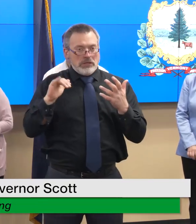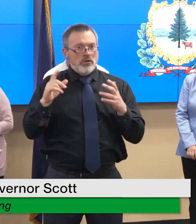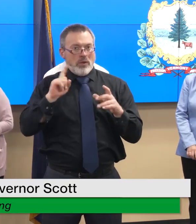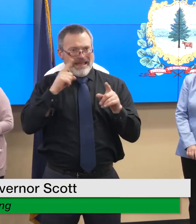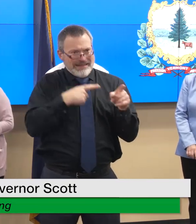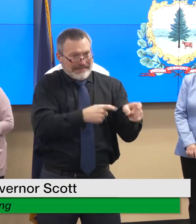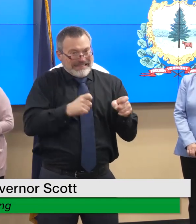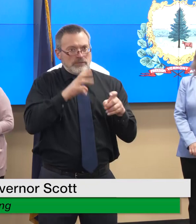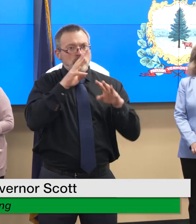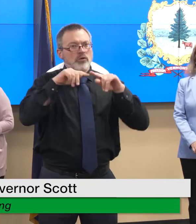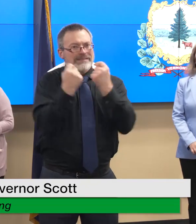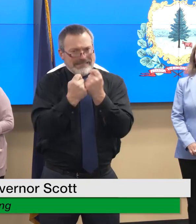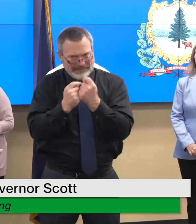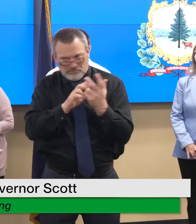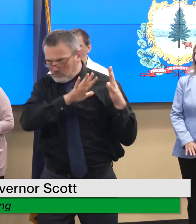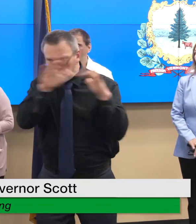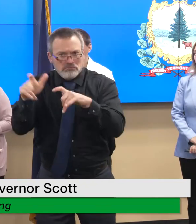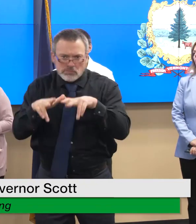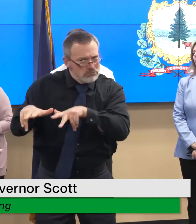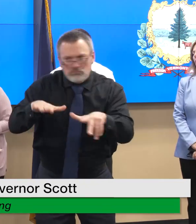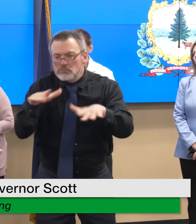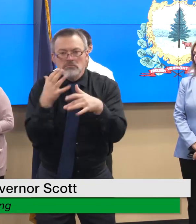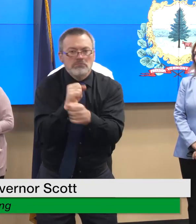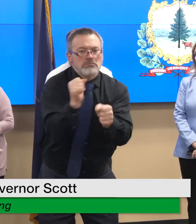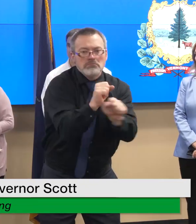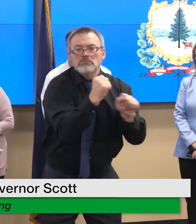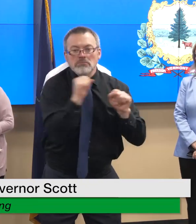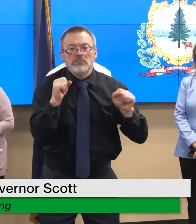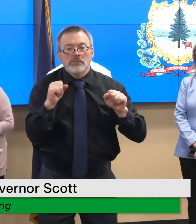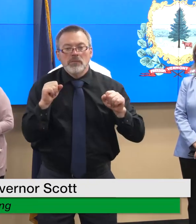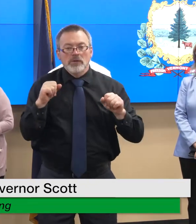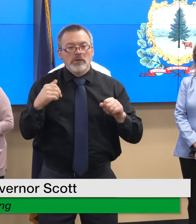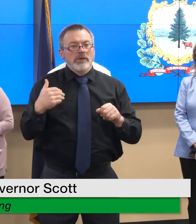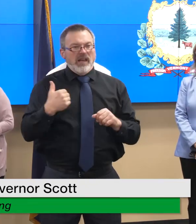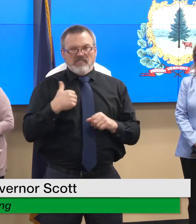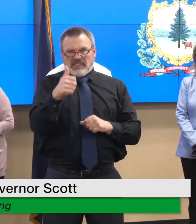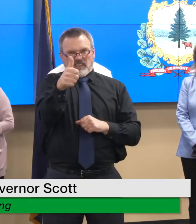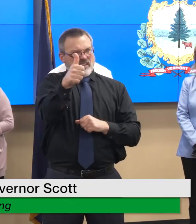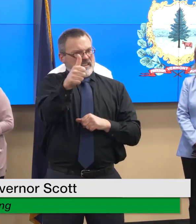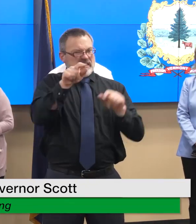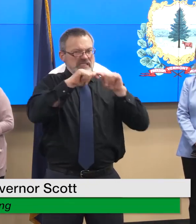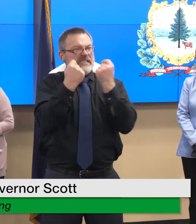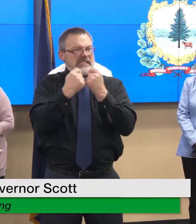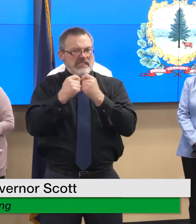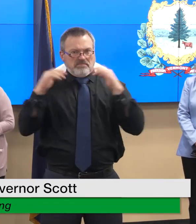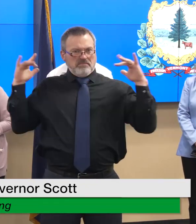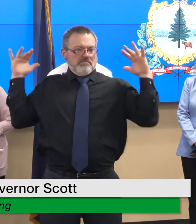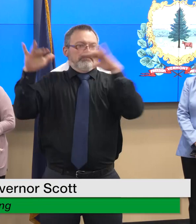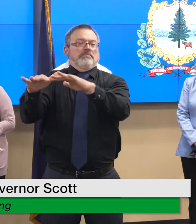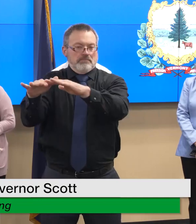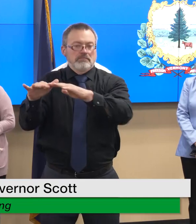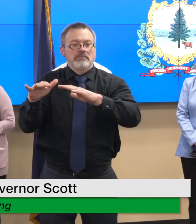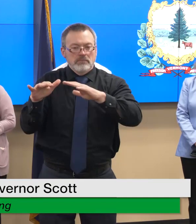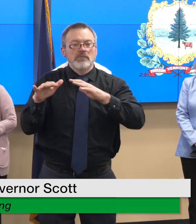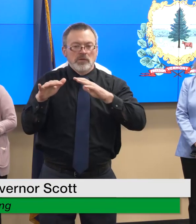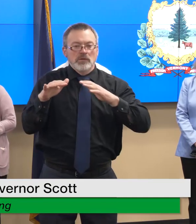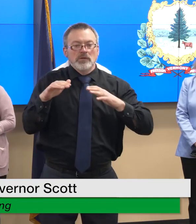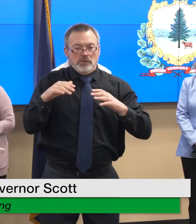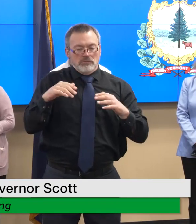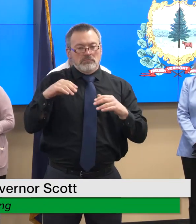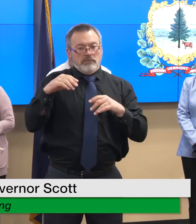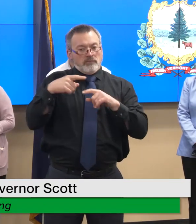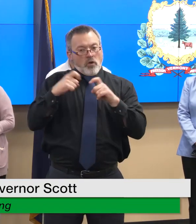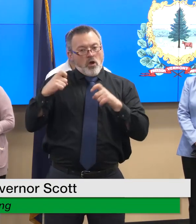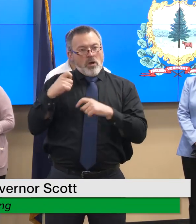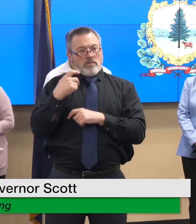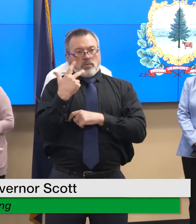areas. Remarkably, we were able to mobilize 10 Swiftwater teams. Those teams included 3 state urban search